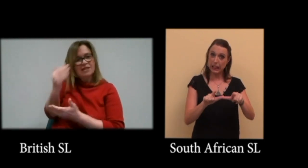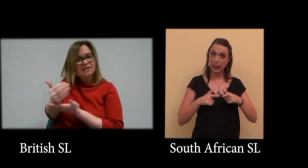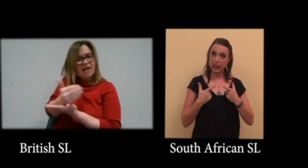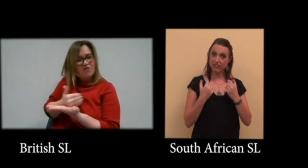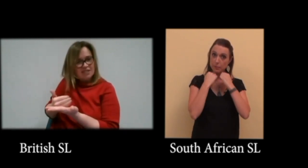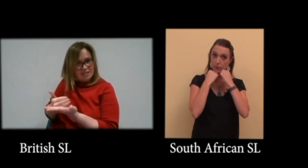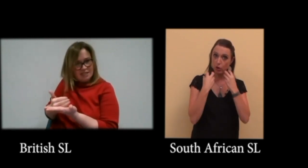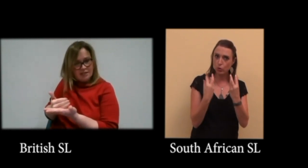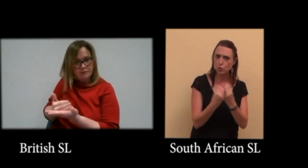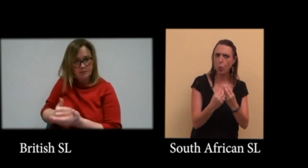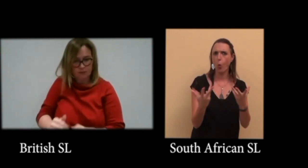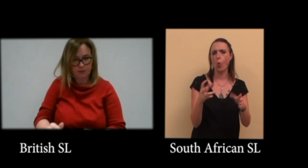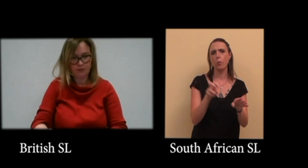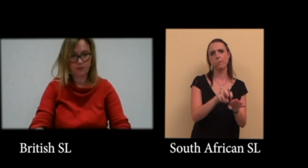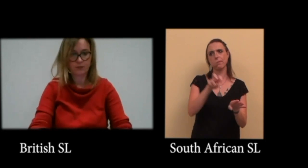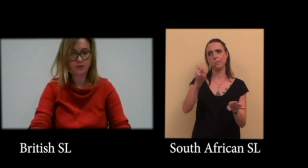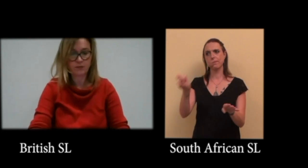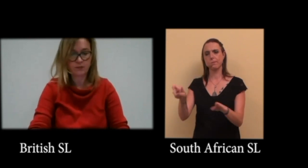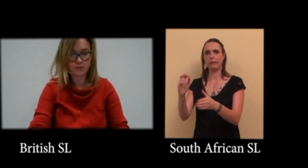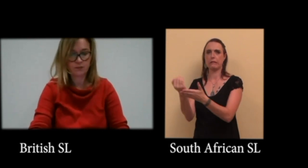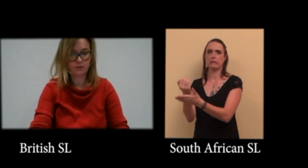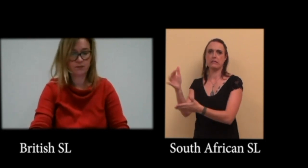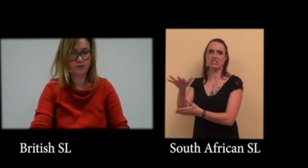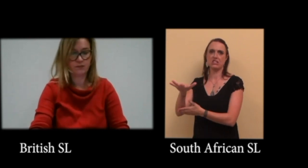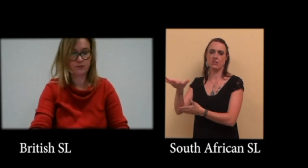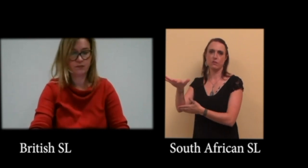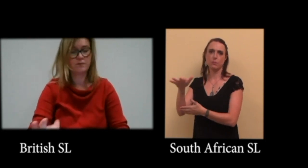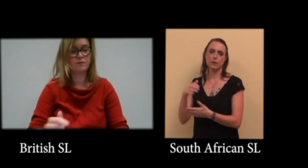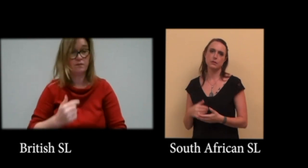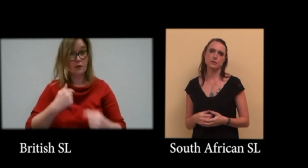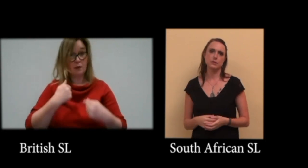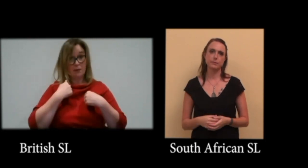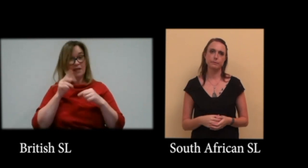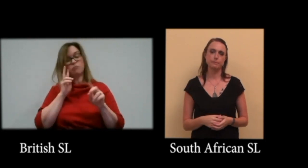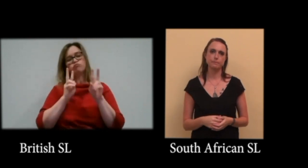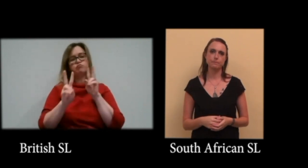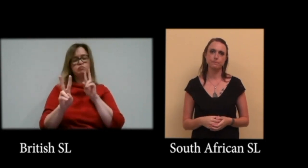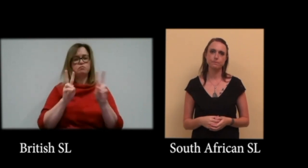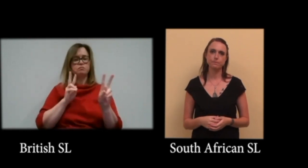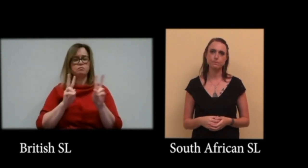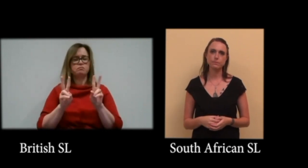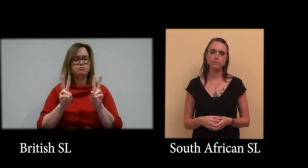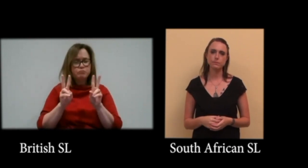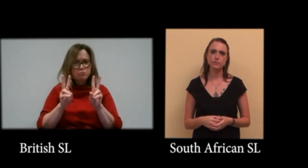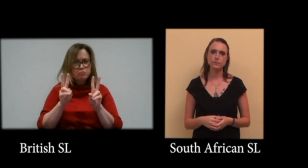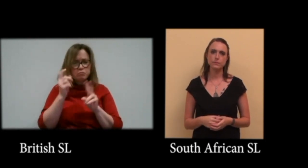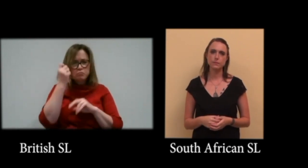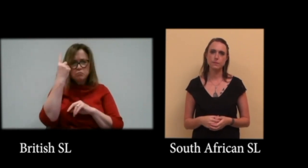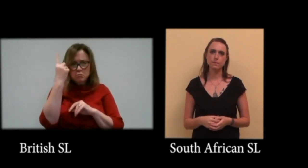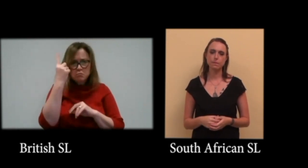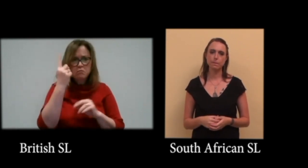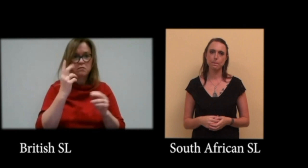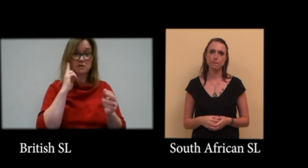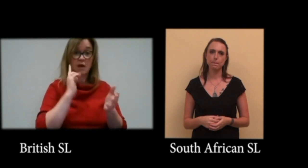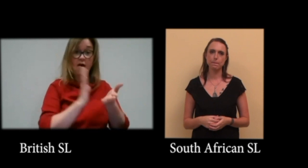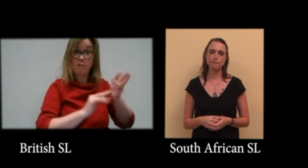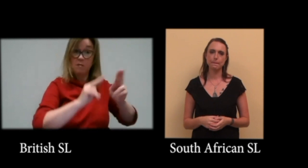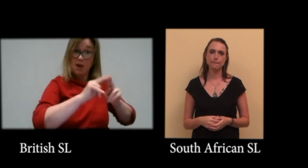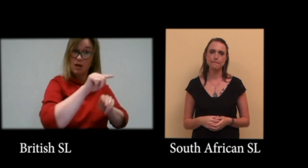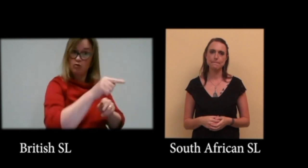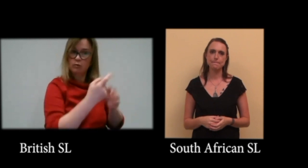the child is removed and is put into safety, so in other words, isn't left with their parents to look after